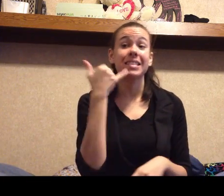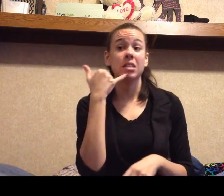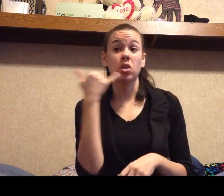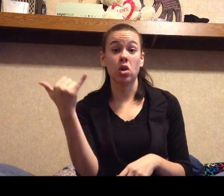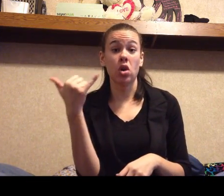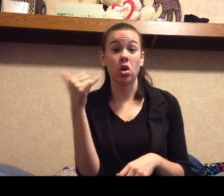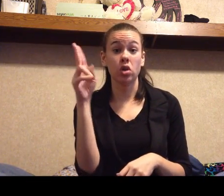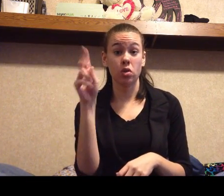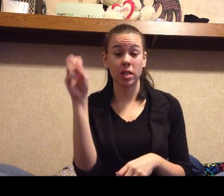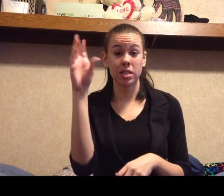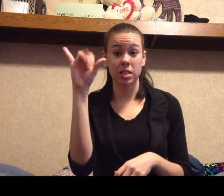line at